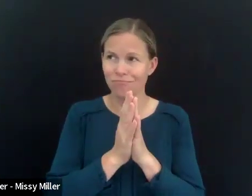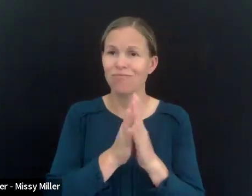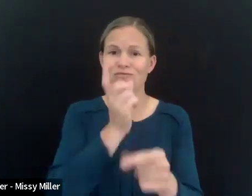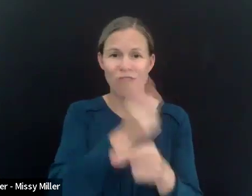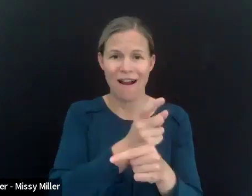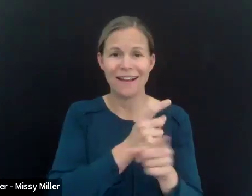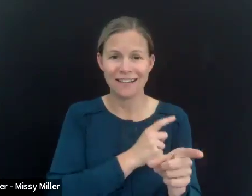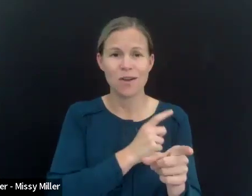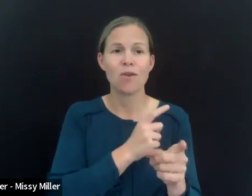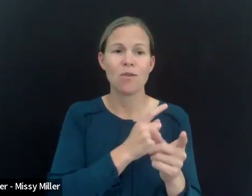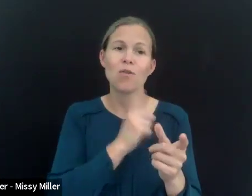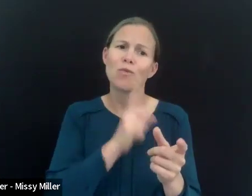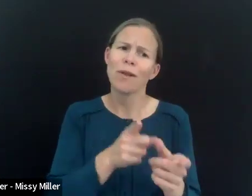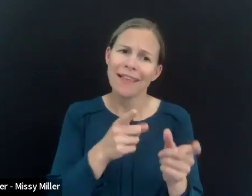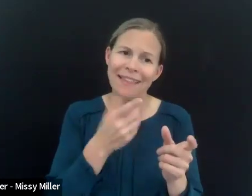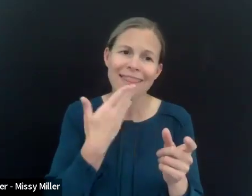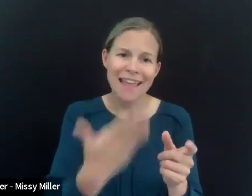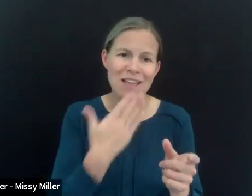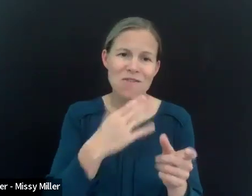So thank you for pushing me off the fence.